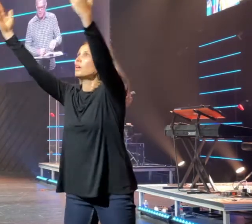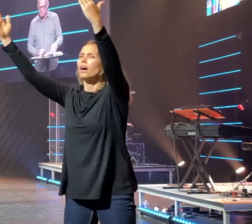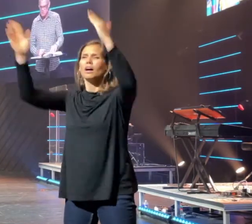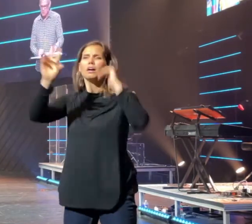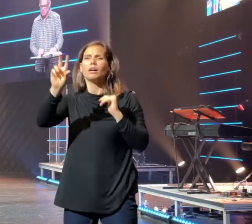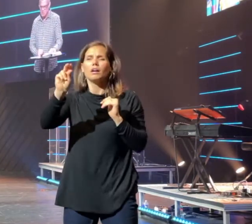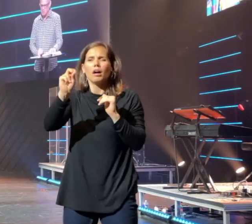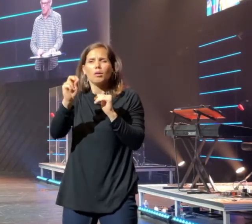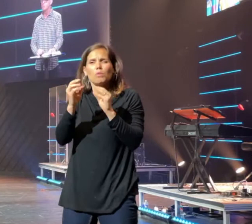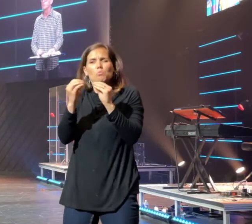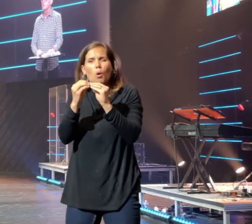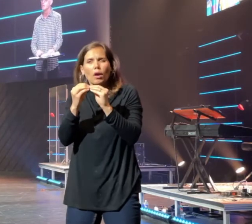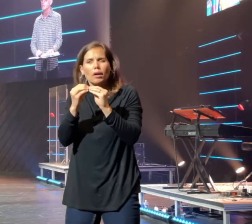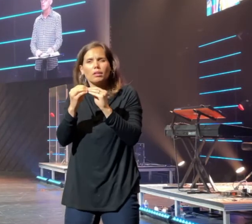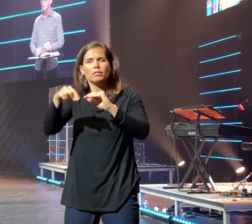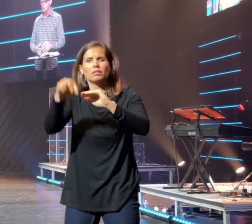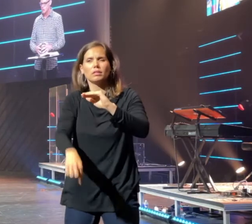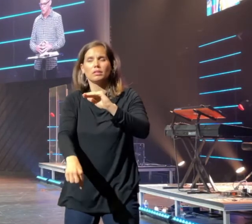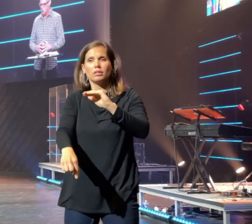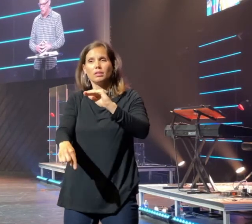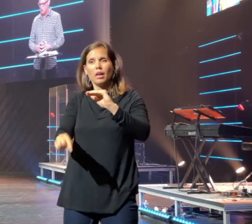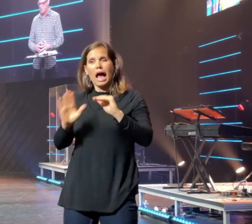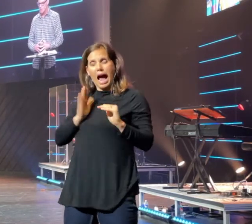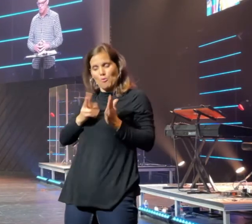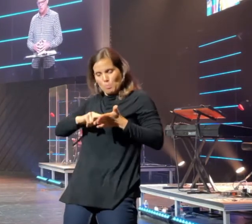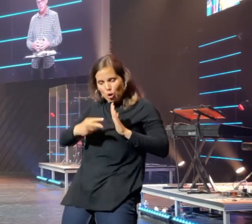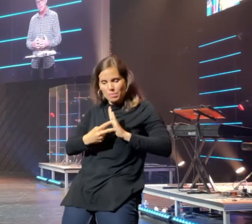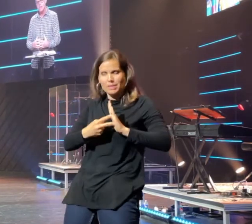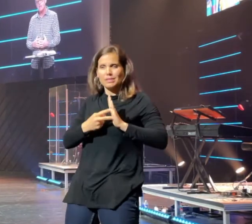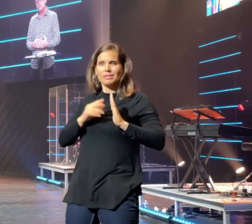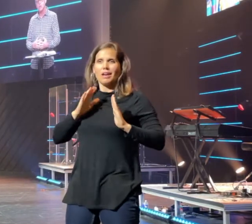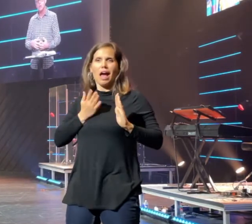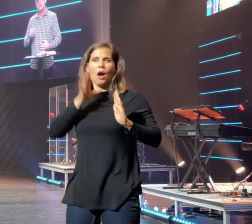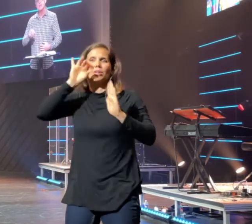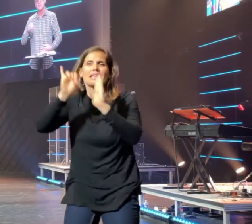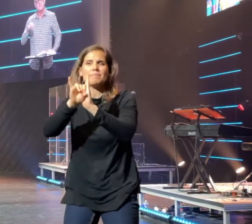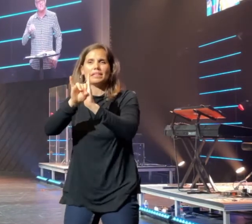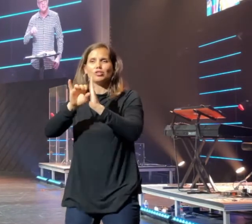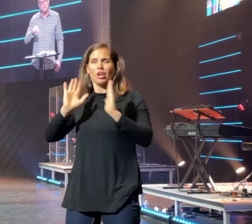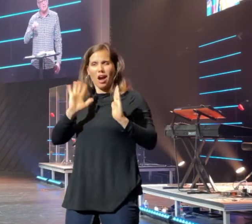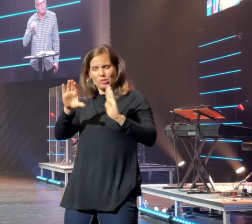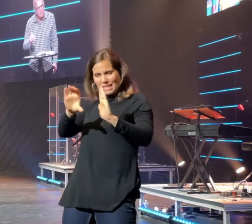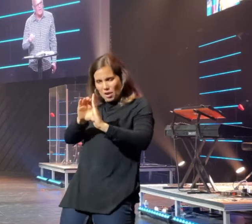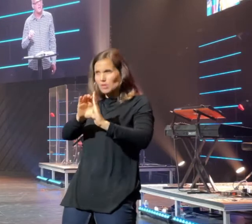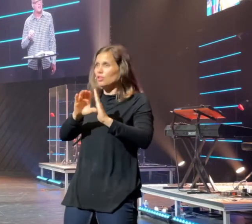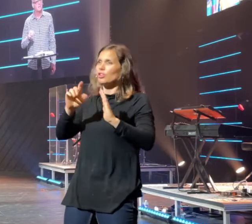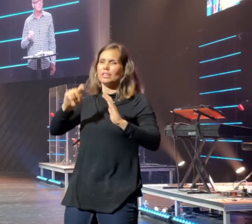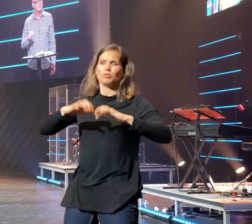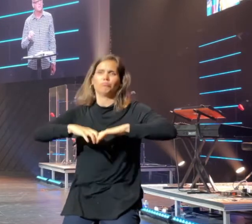We are to be a people who have a restored image, who engage the world in a distinctive